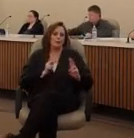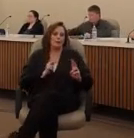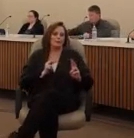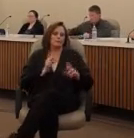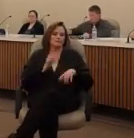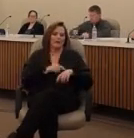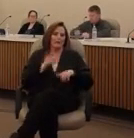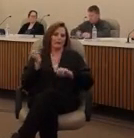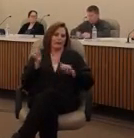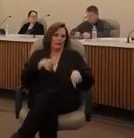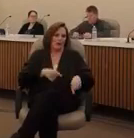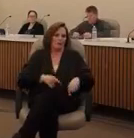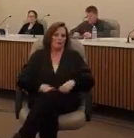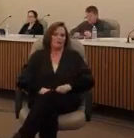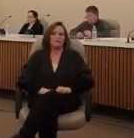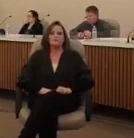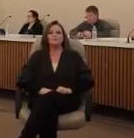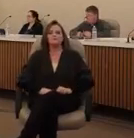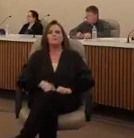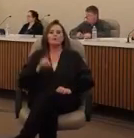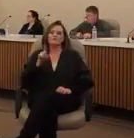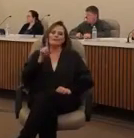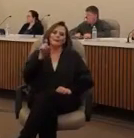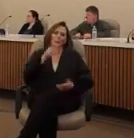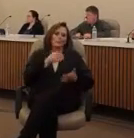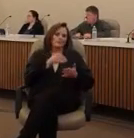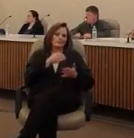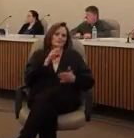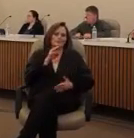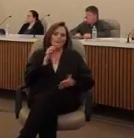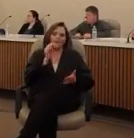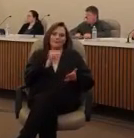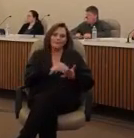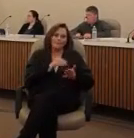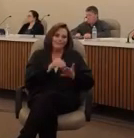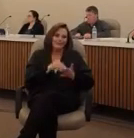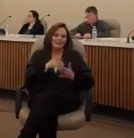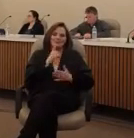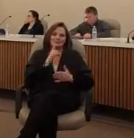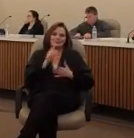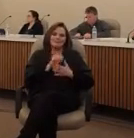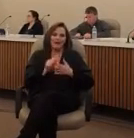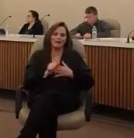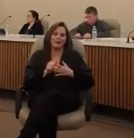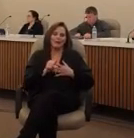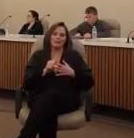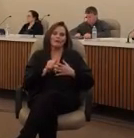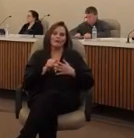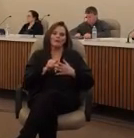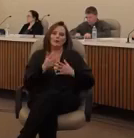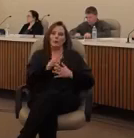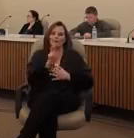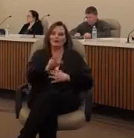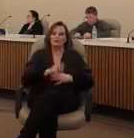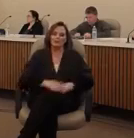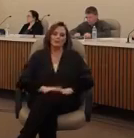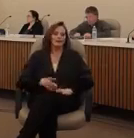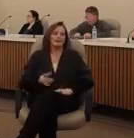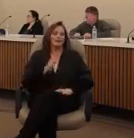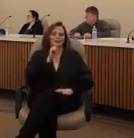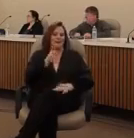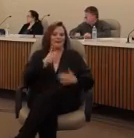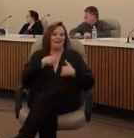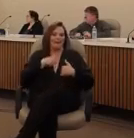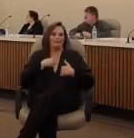when they want, and how they want. Well, it's $1 million investment in a property. They'd like to be able to be viable. it's- They do not have a drive-through.